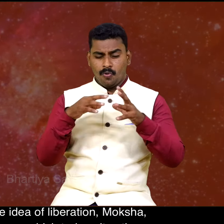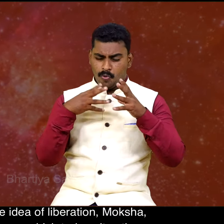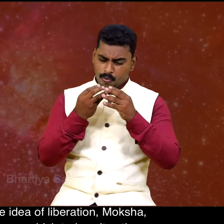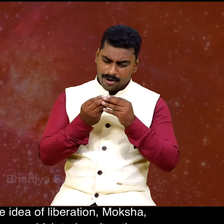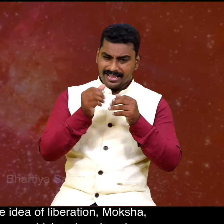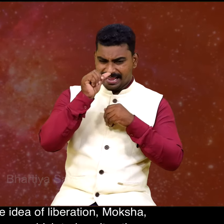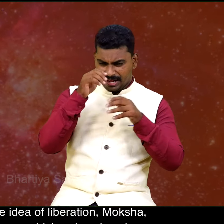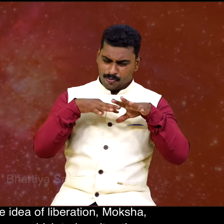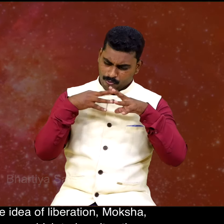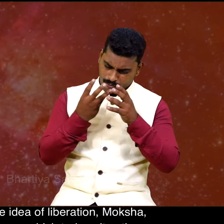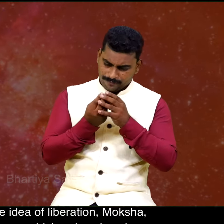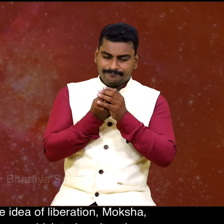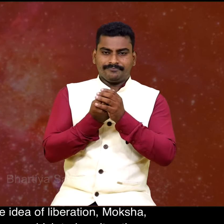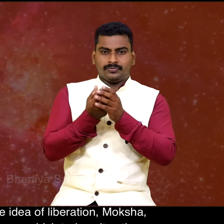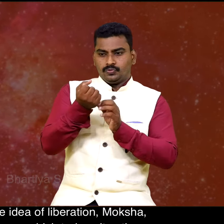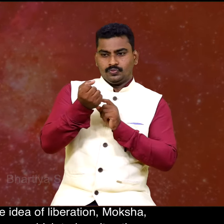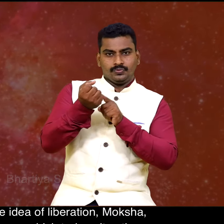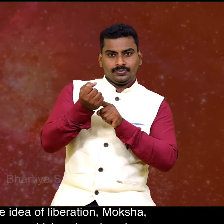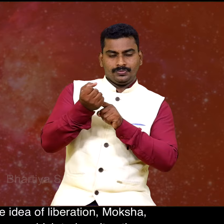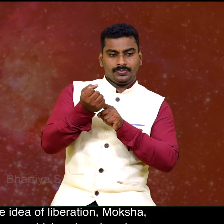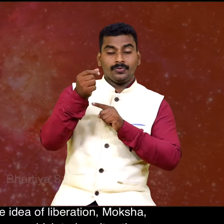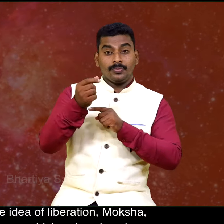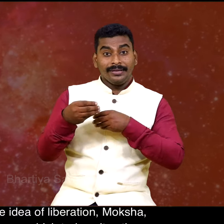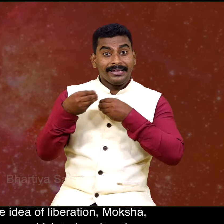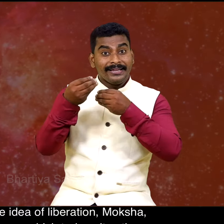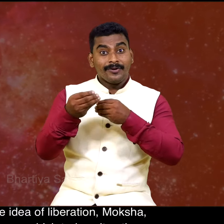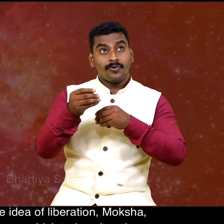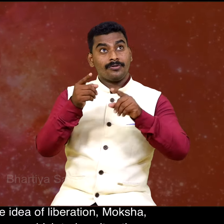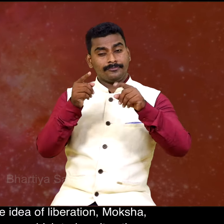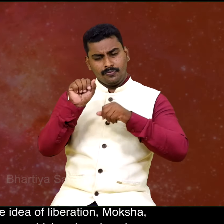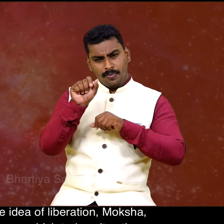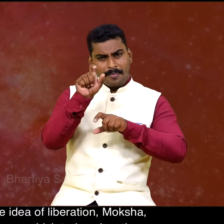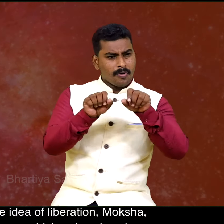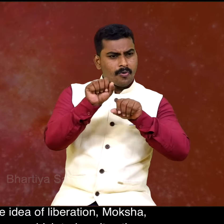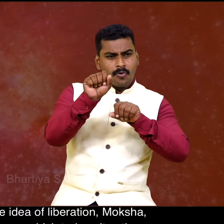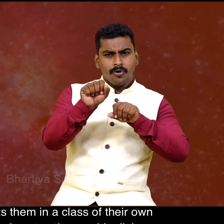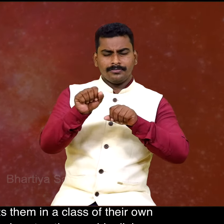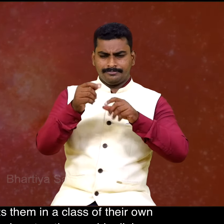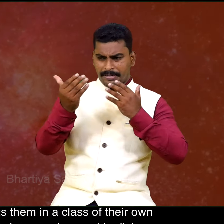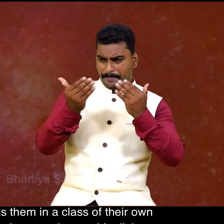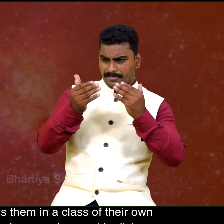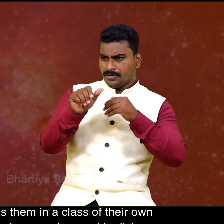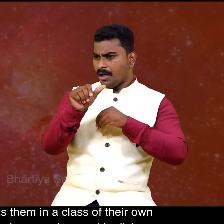truly unites all Indian faiths and puts them in a class of their own